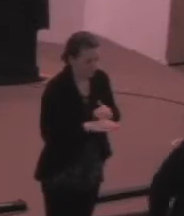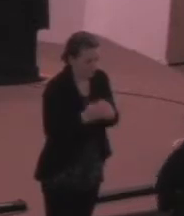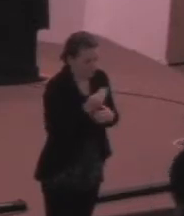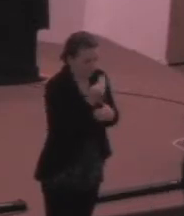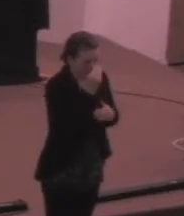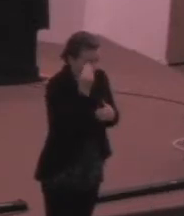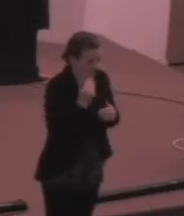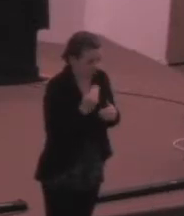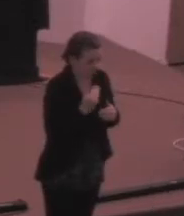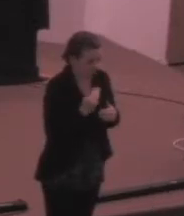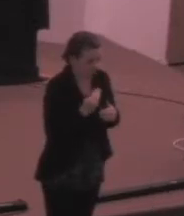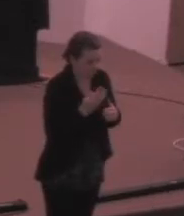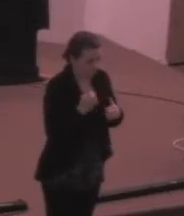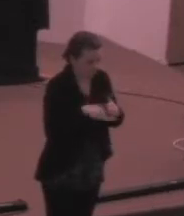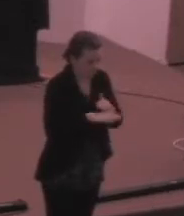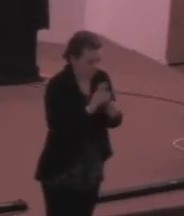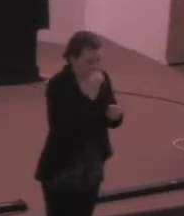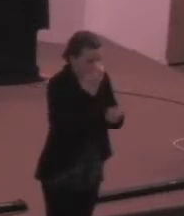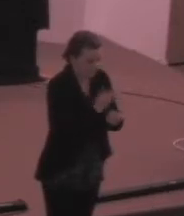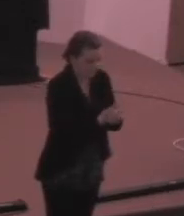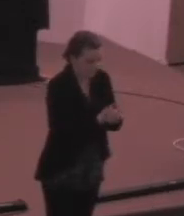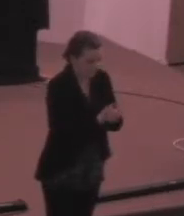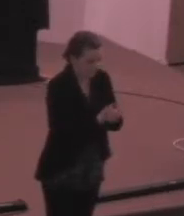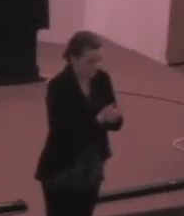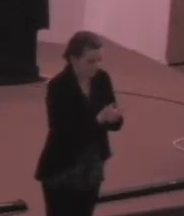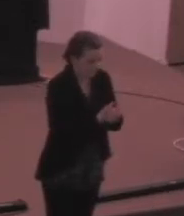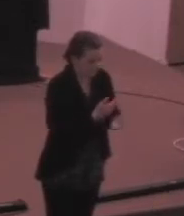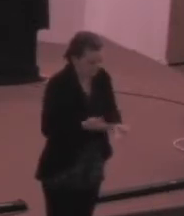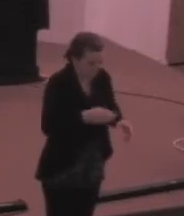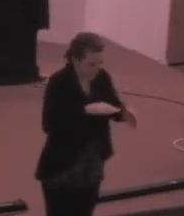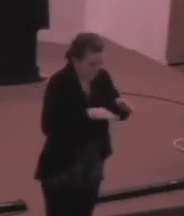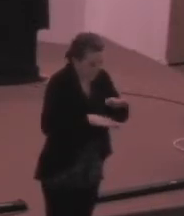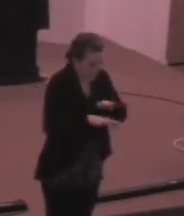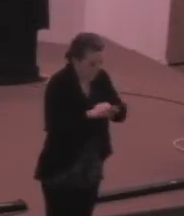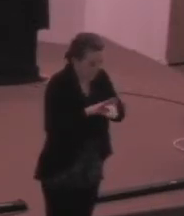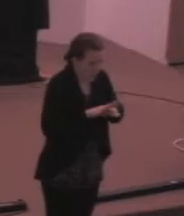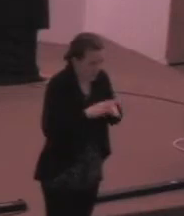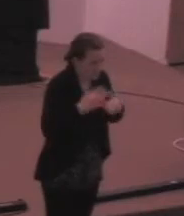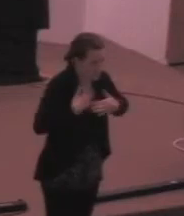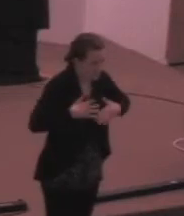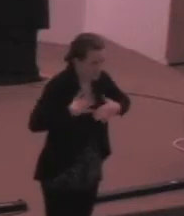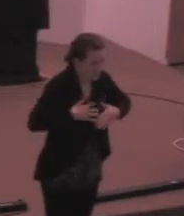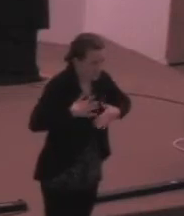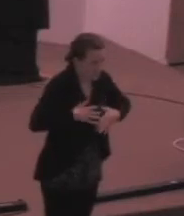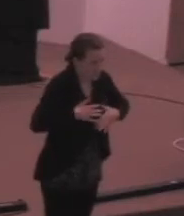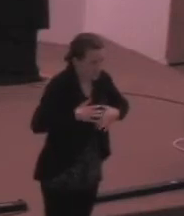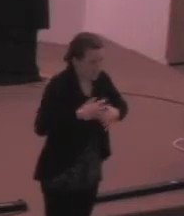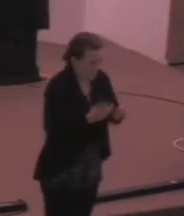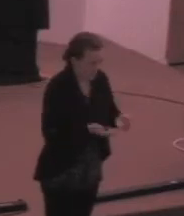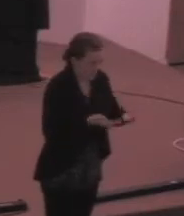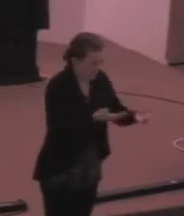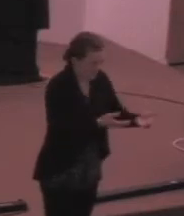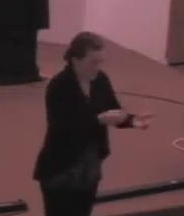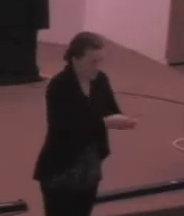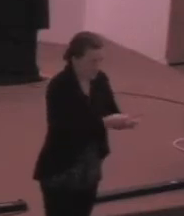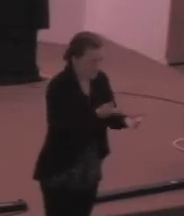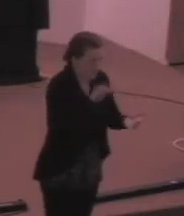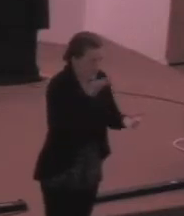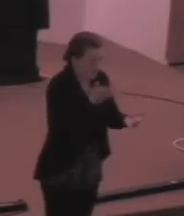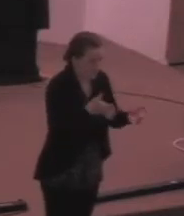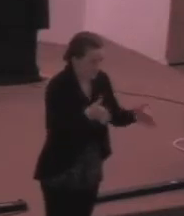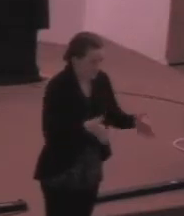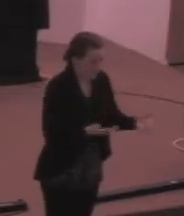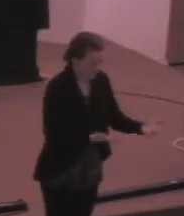to her firstborn, a son. She wrapped him in cloths and placed him in a manger, because there are no guest